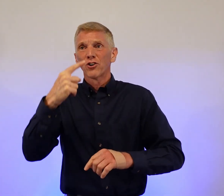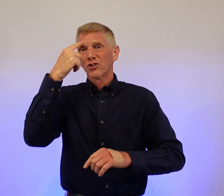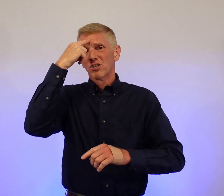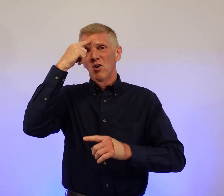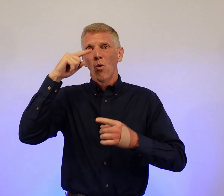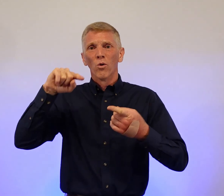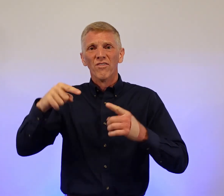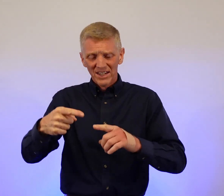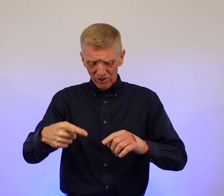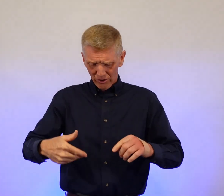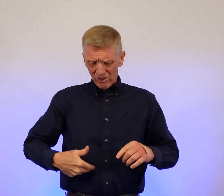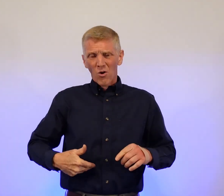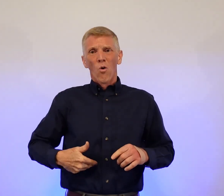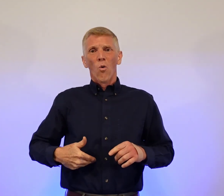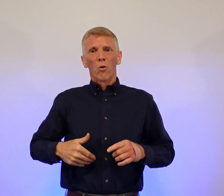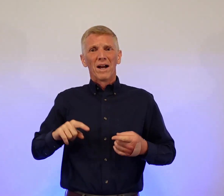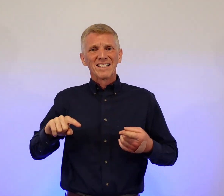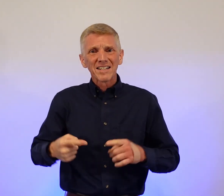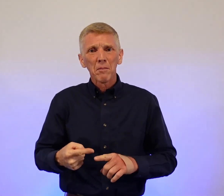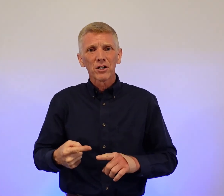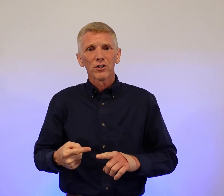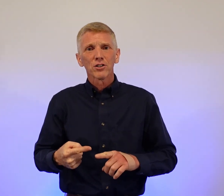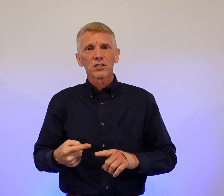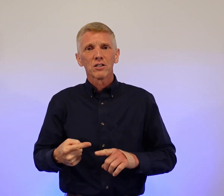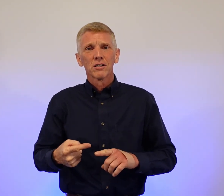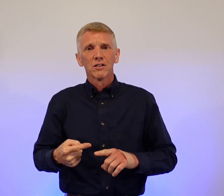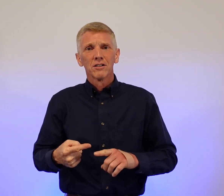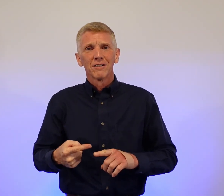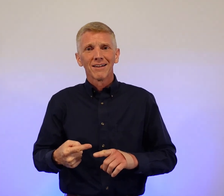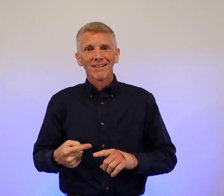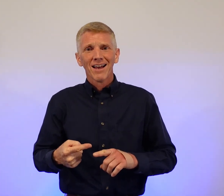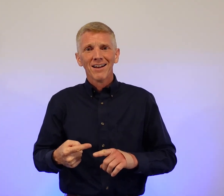hurts, or my stomach hurts. Got